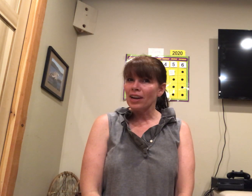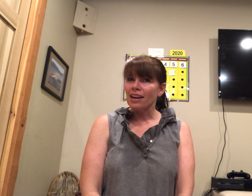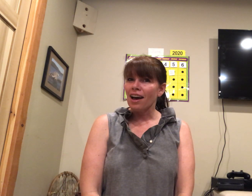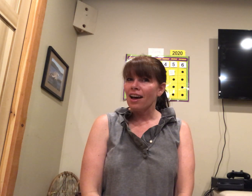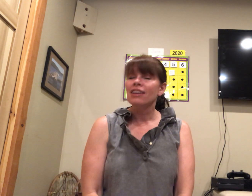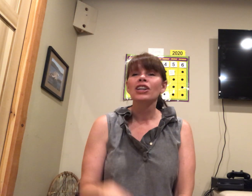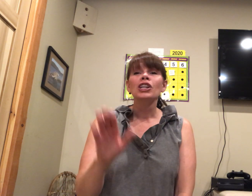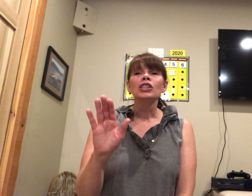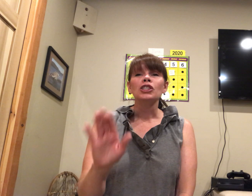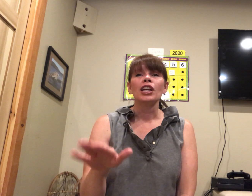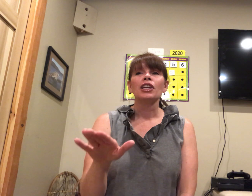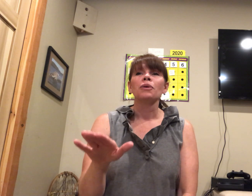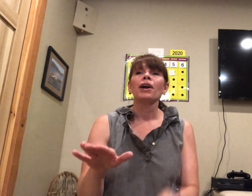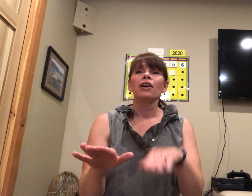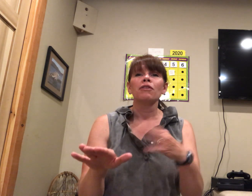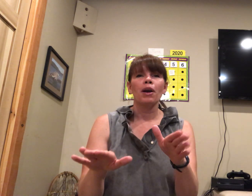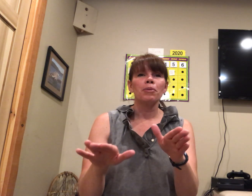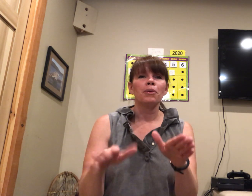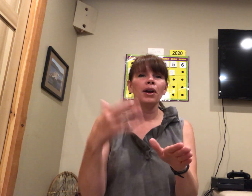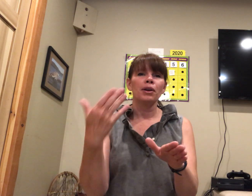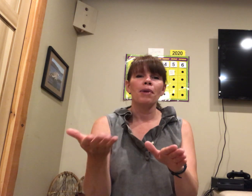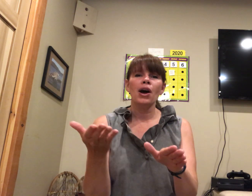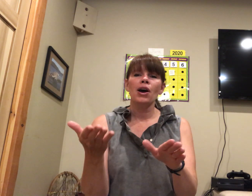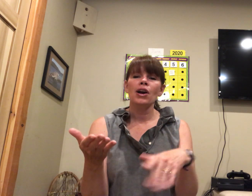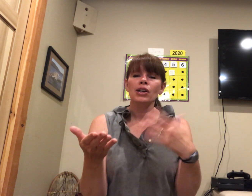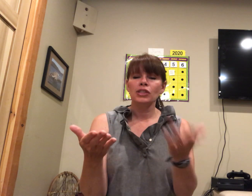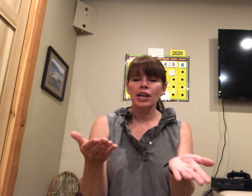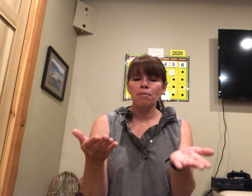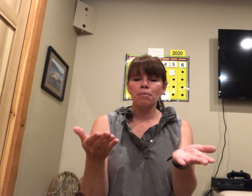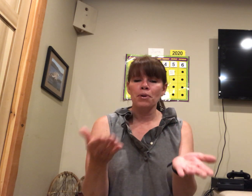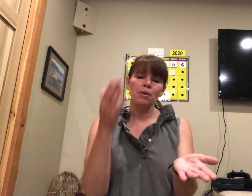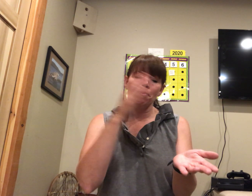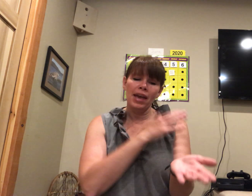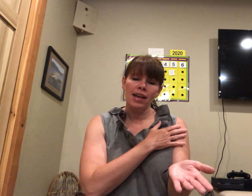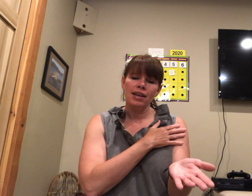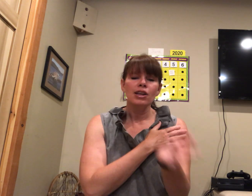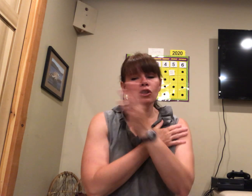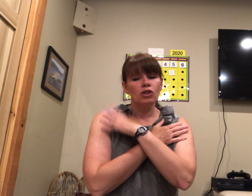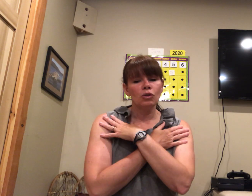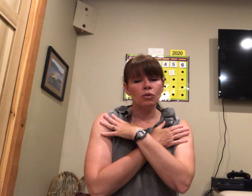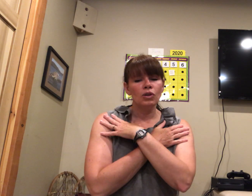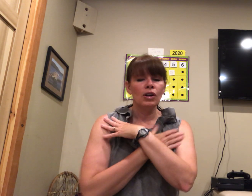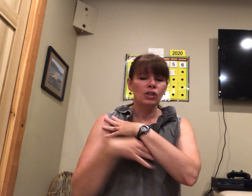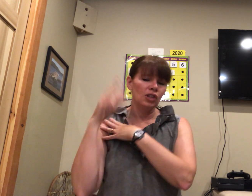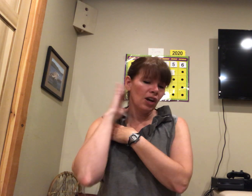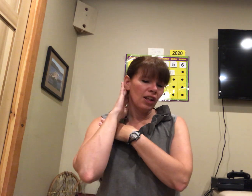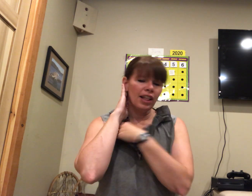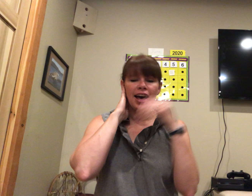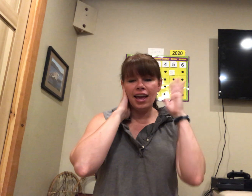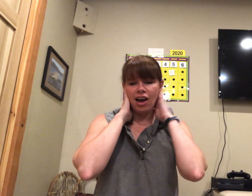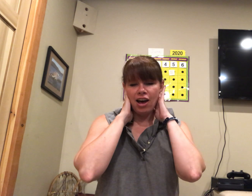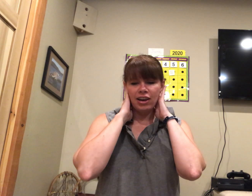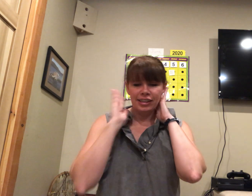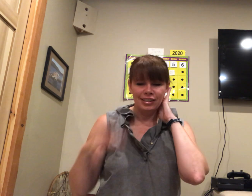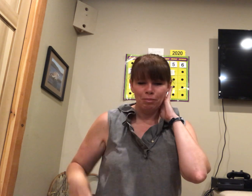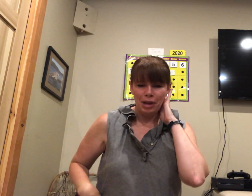Macarena. January, February, March, April, May, June, July, August,